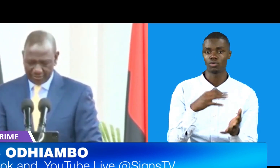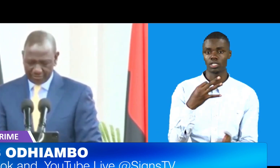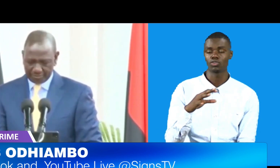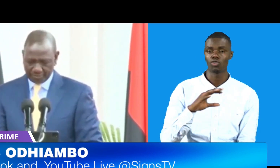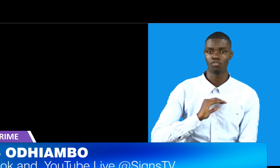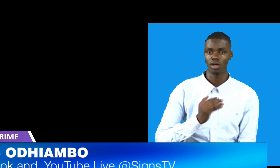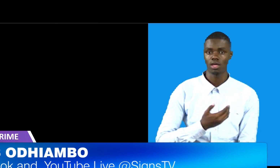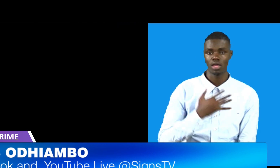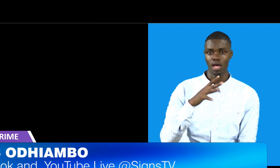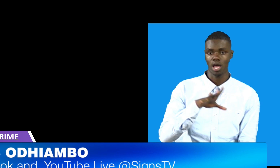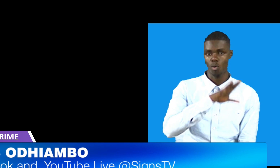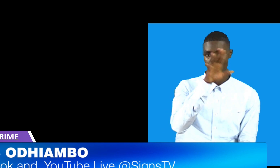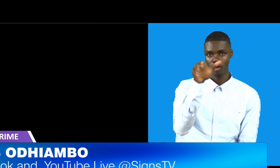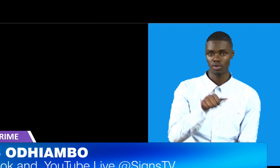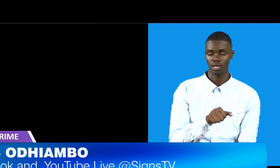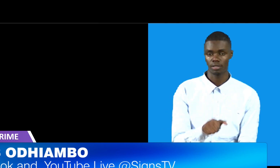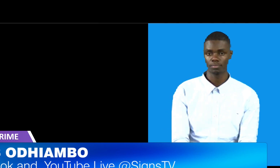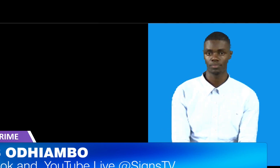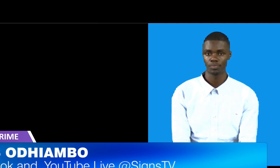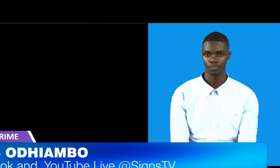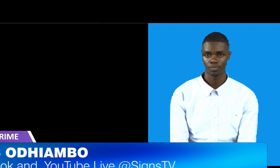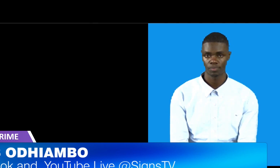continent.